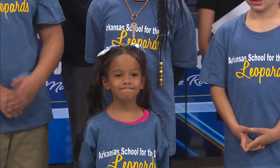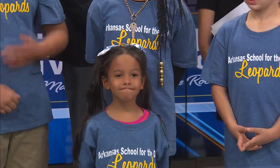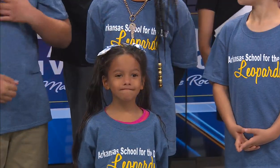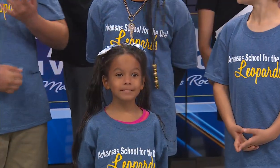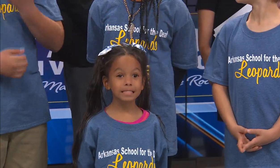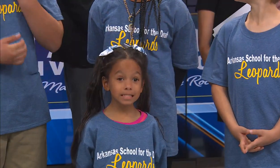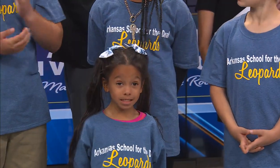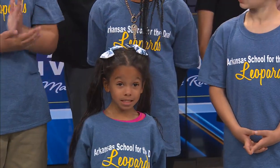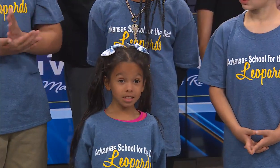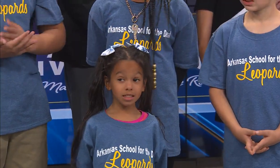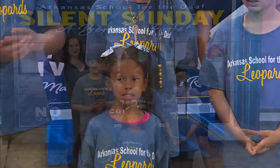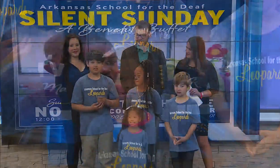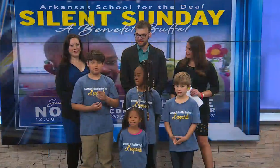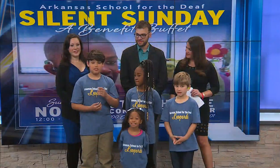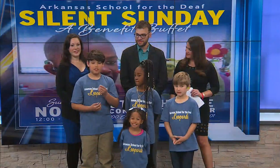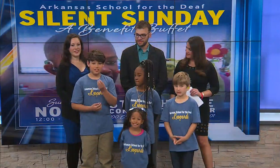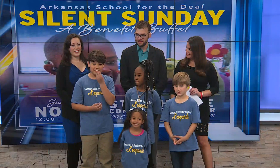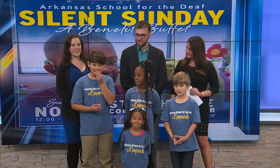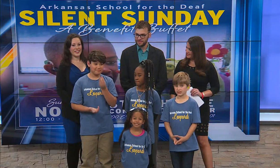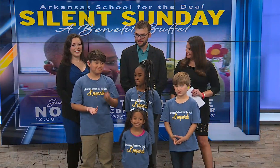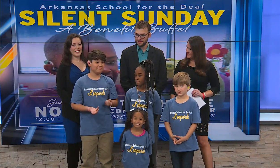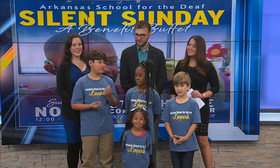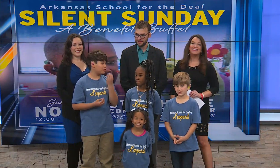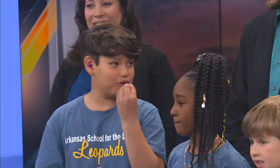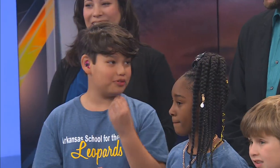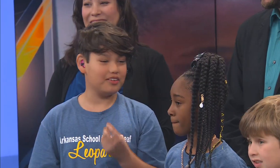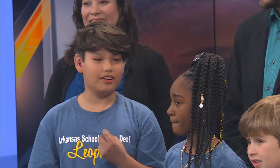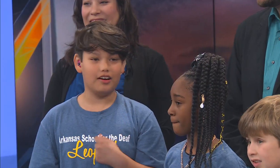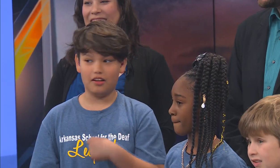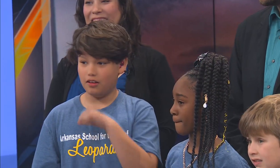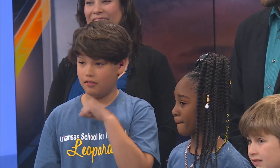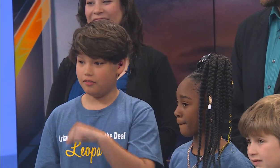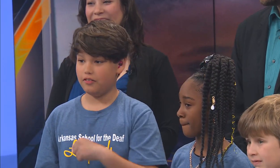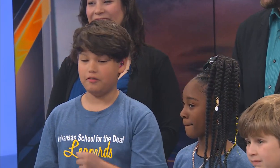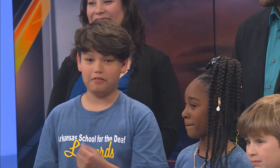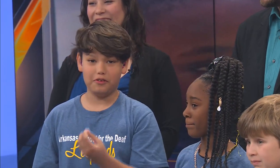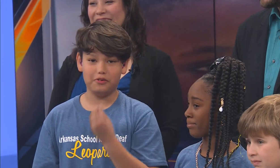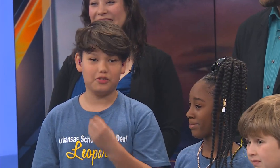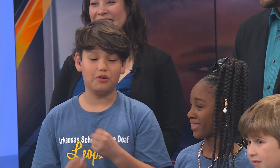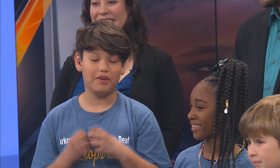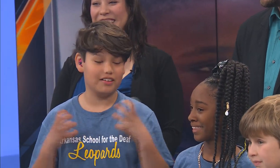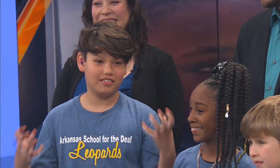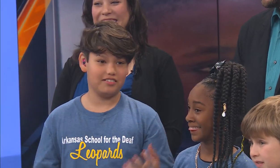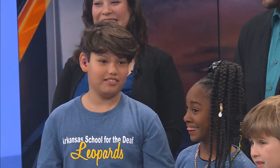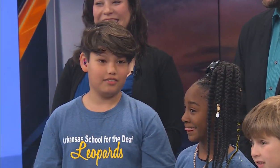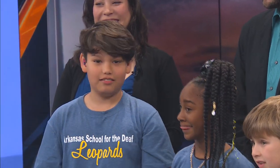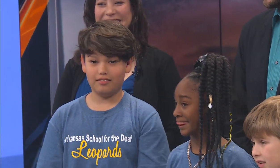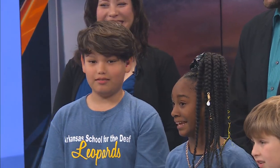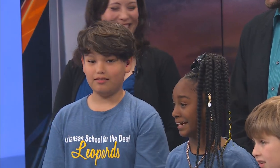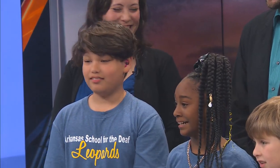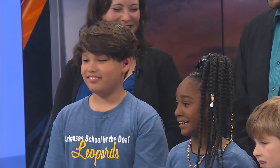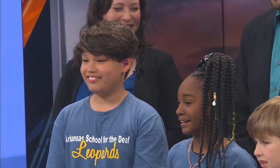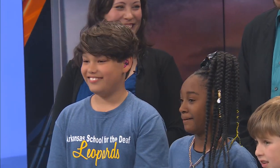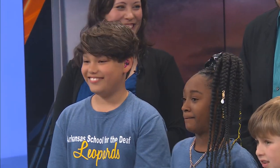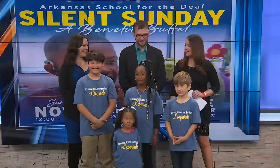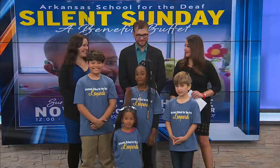My favorite part is to eat, eat the food, and the food so much. I'm with you, buddy.